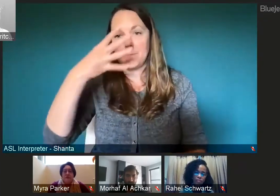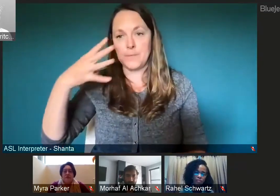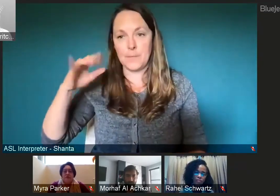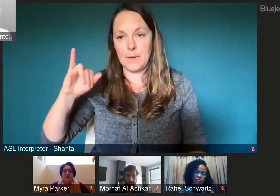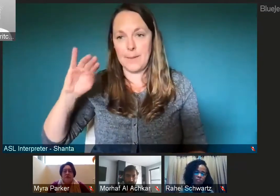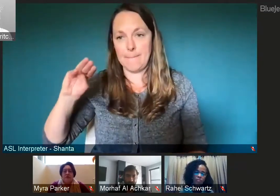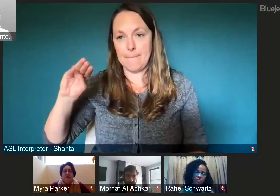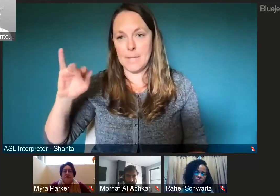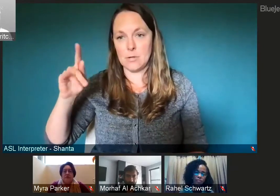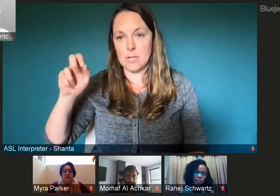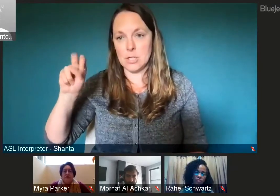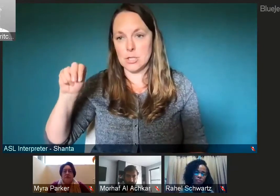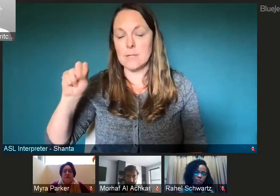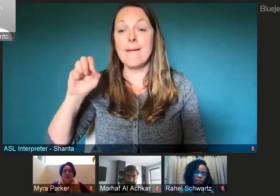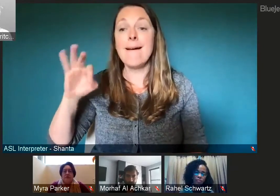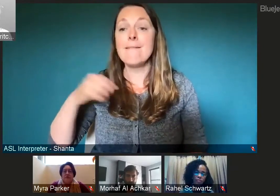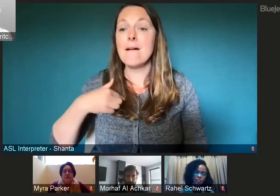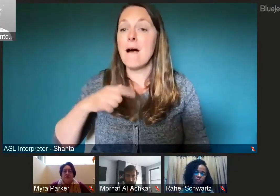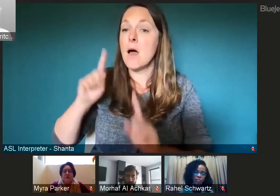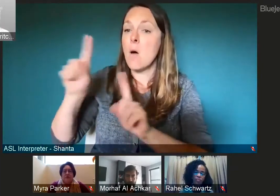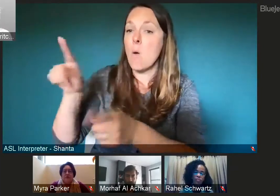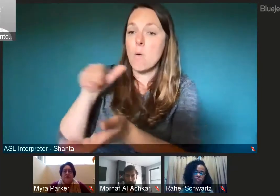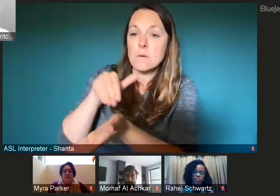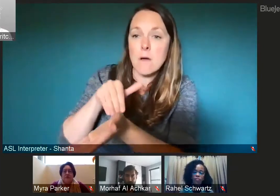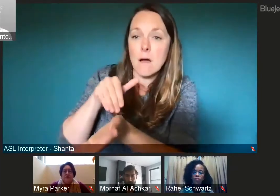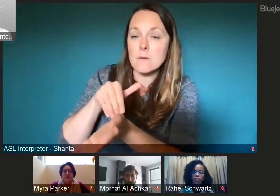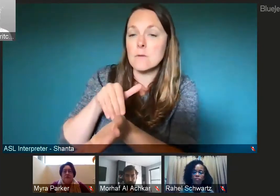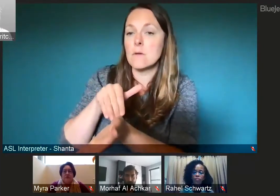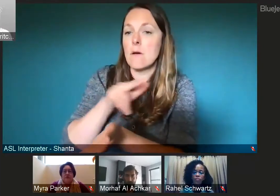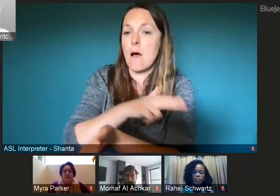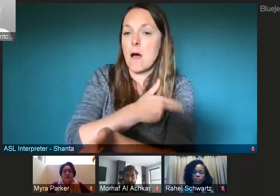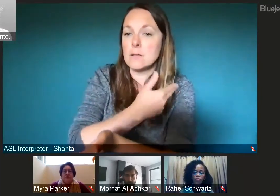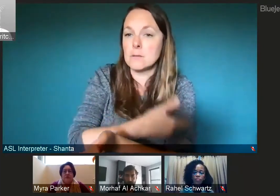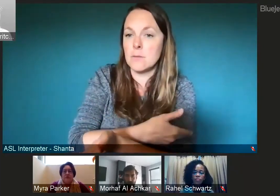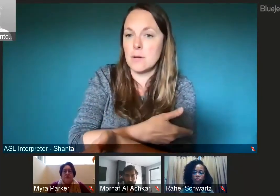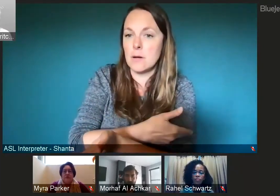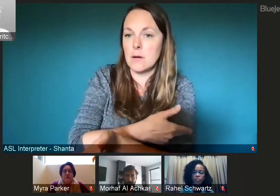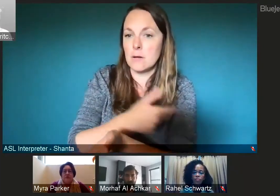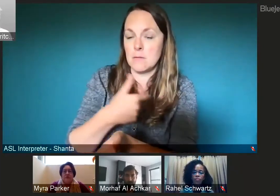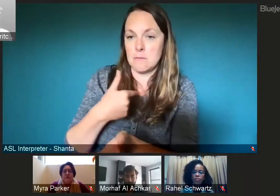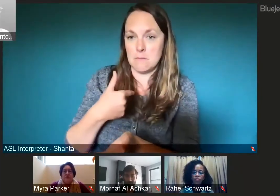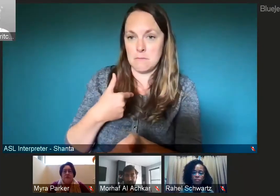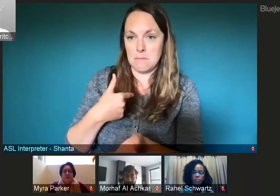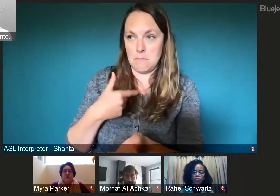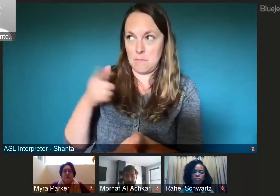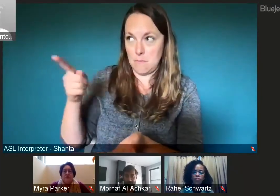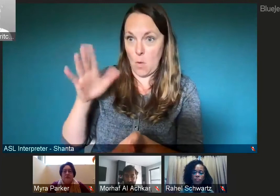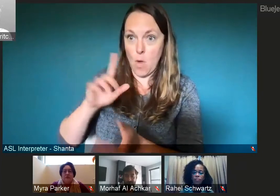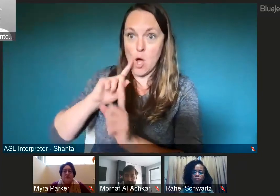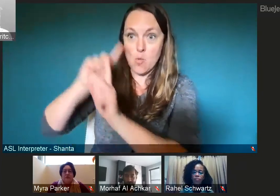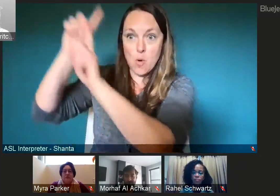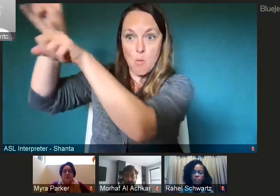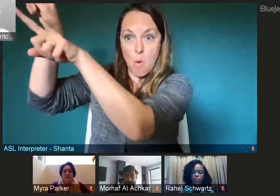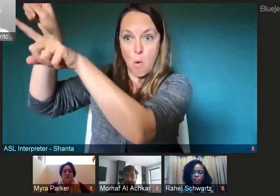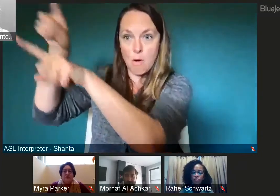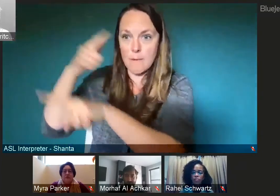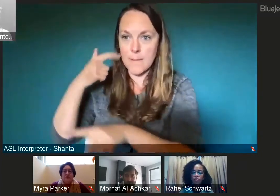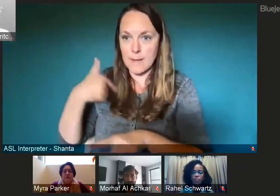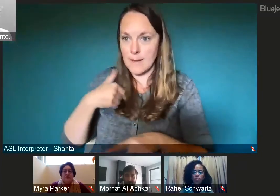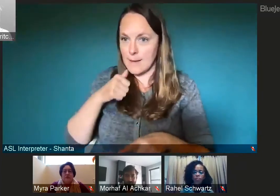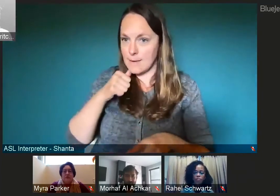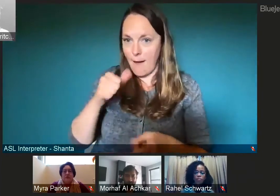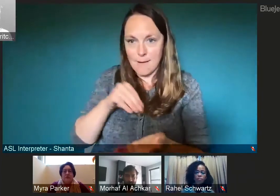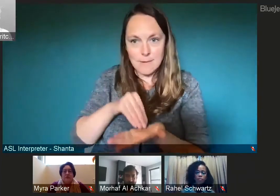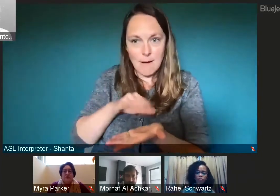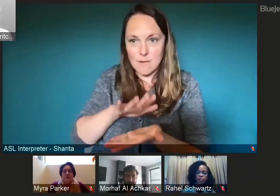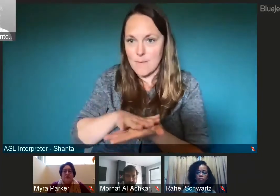is, if I go to the doctor, if I go to the hospital, are they going to report me there because I'm not documented and I